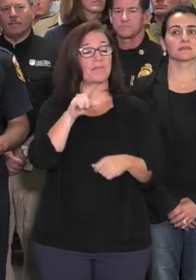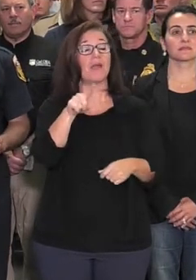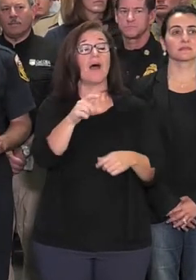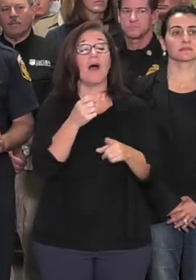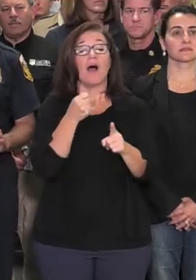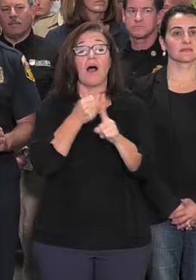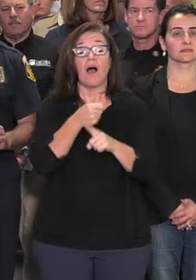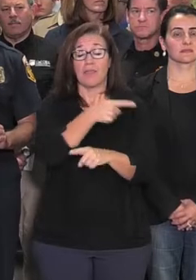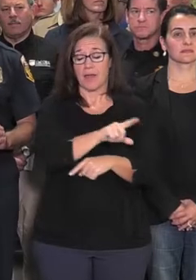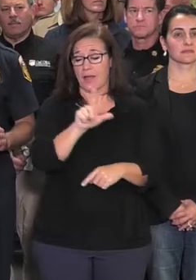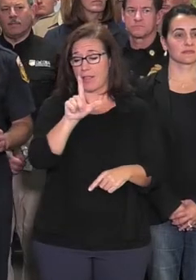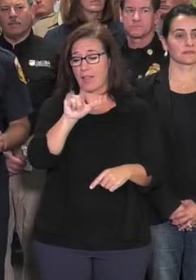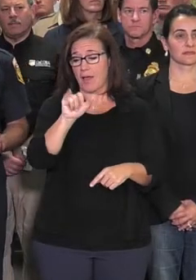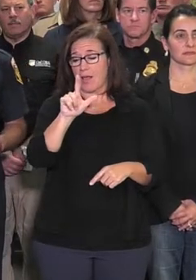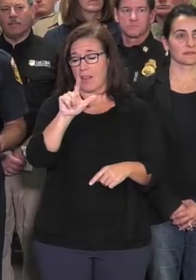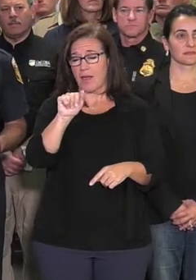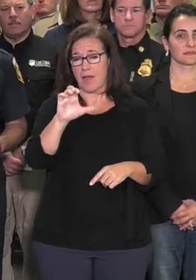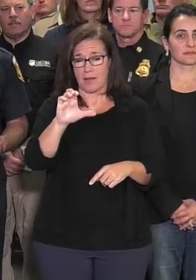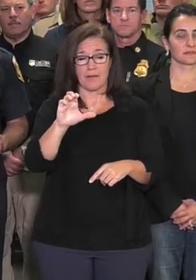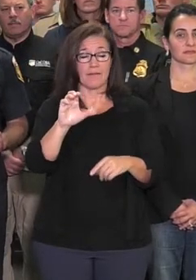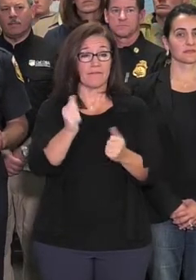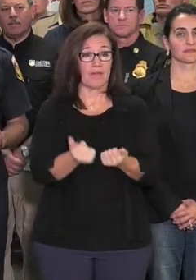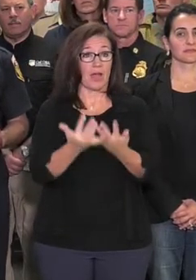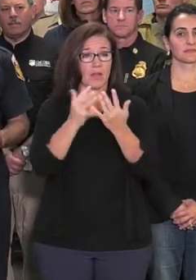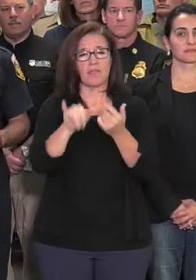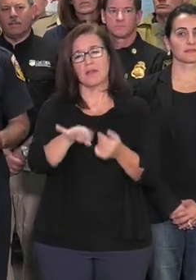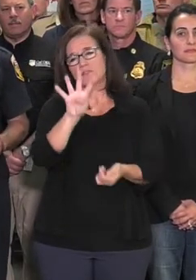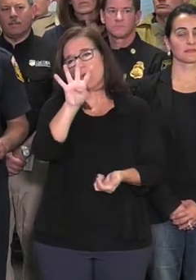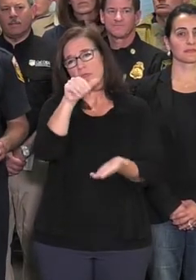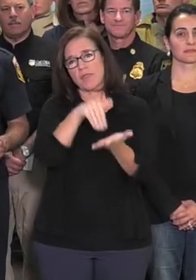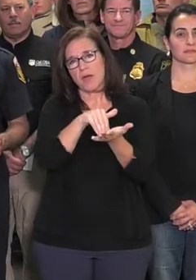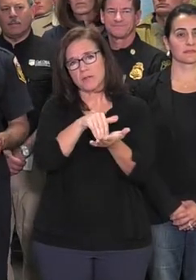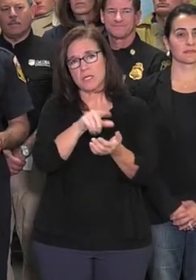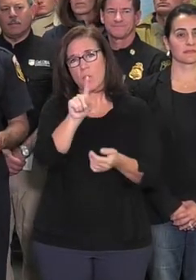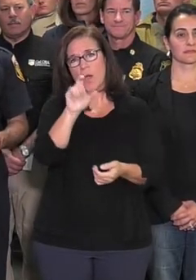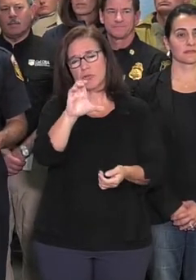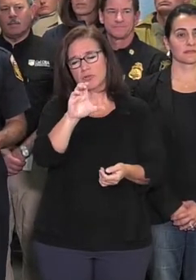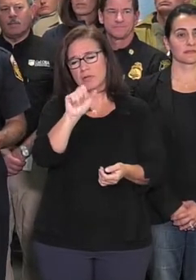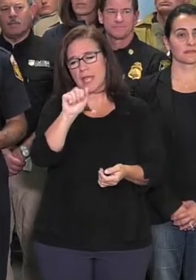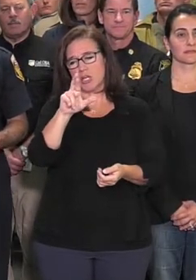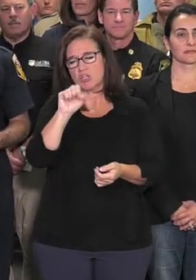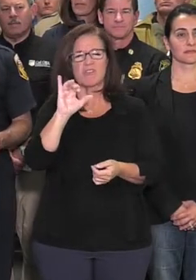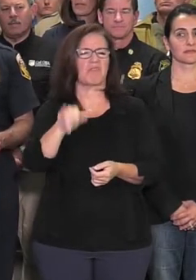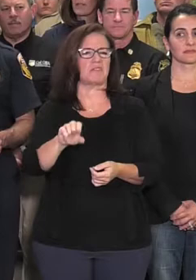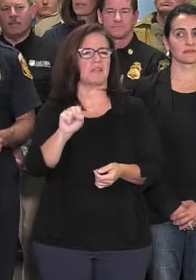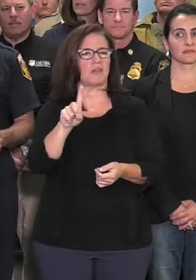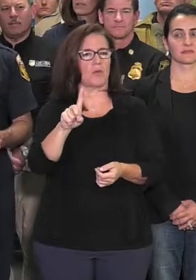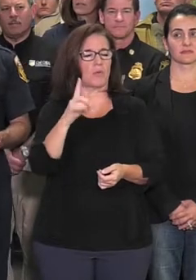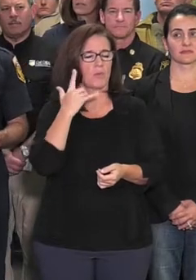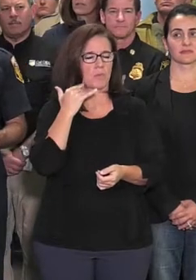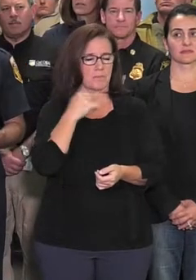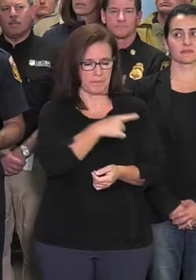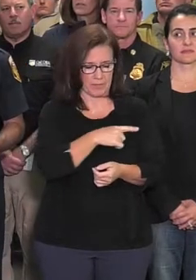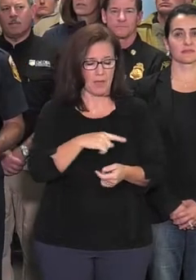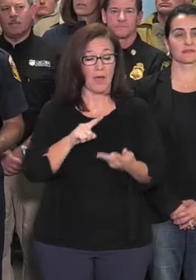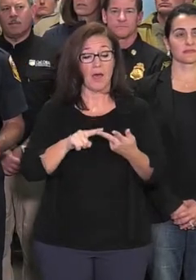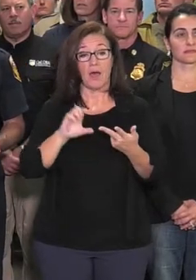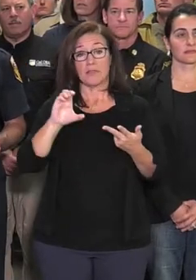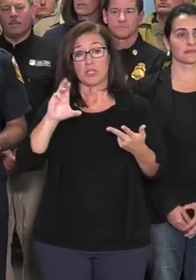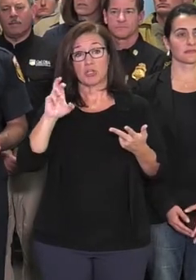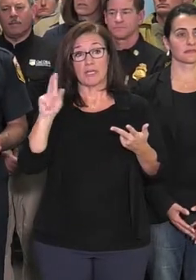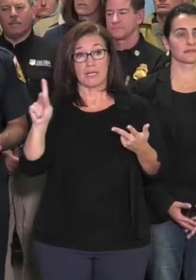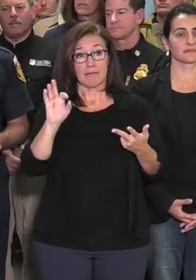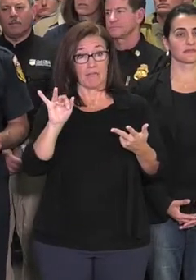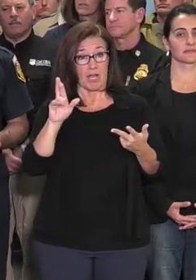that also started this week, this morning, is 4,100 acres and 20% contained. The Creek Fire in Los Angeles County